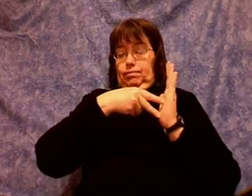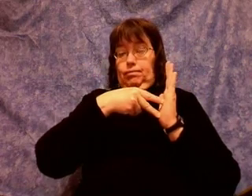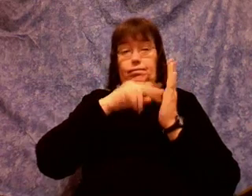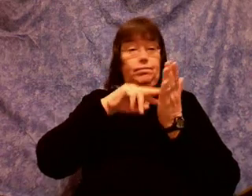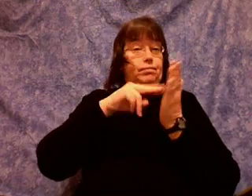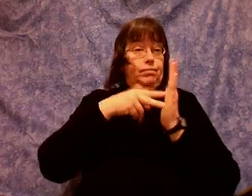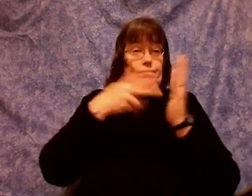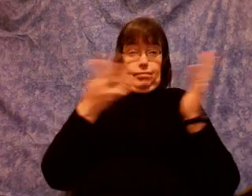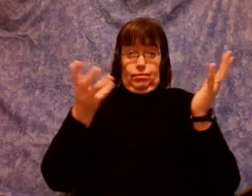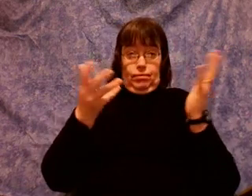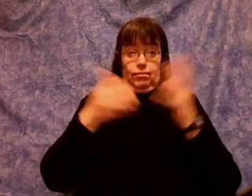expression,